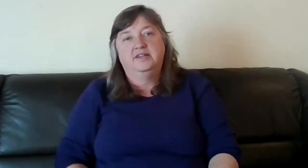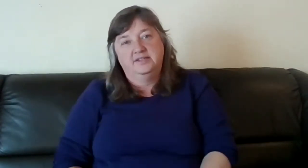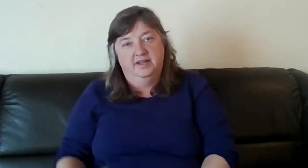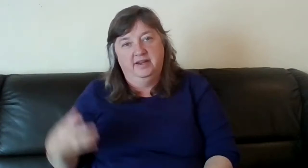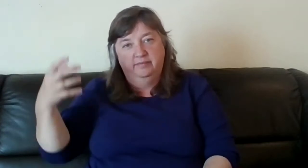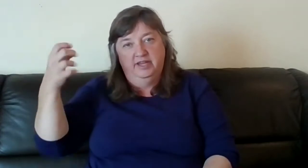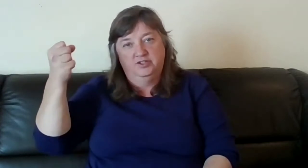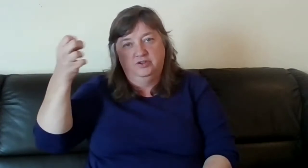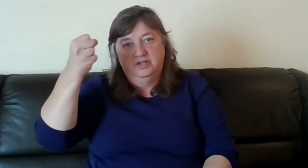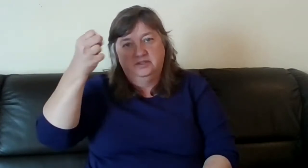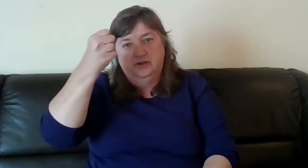I sign pasteurized milk.